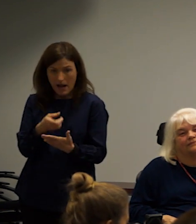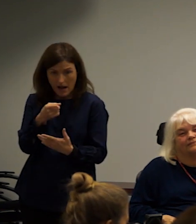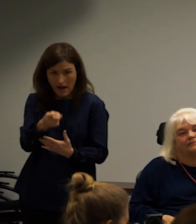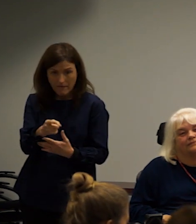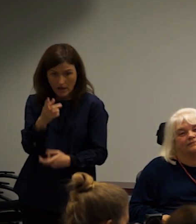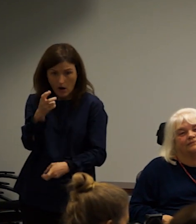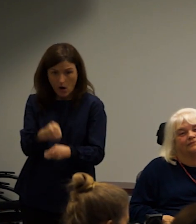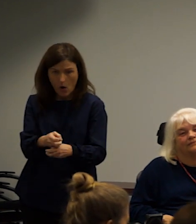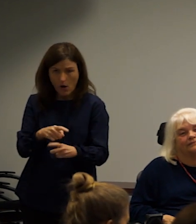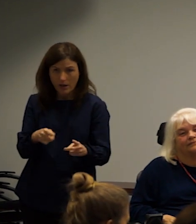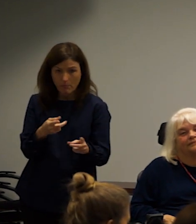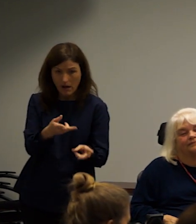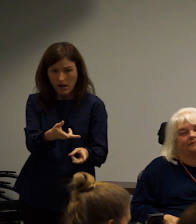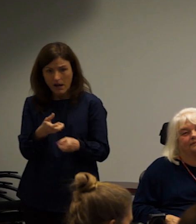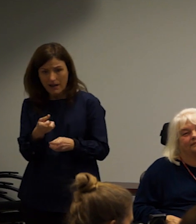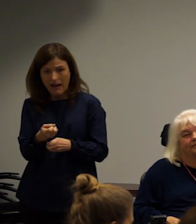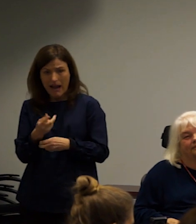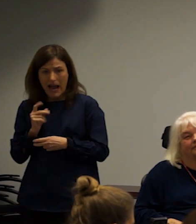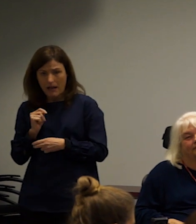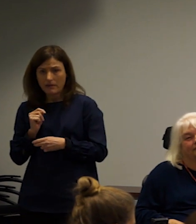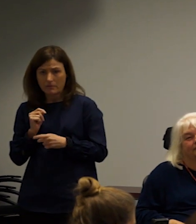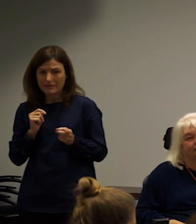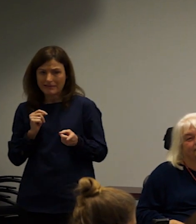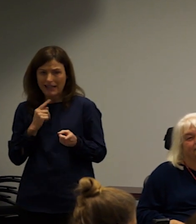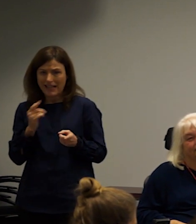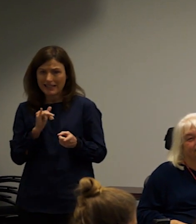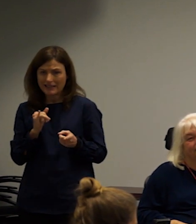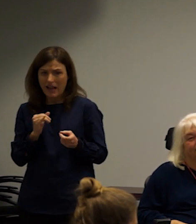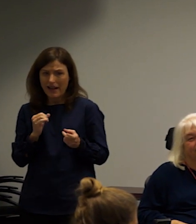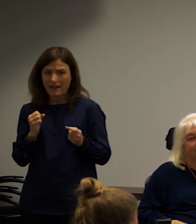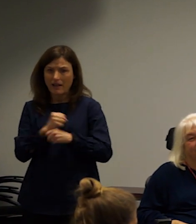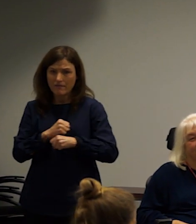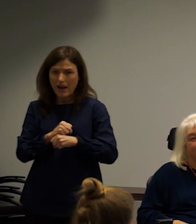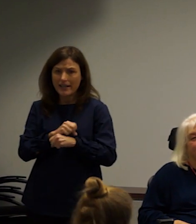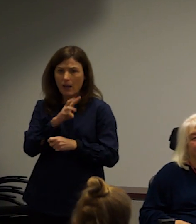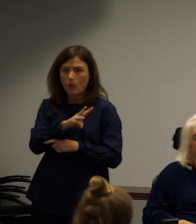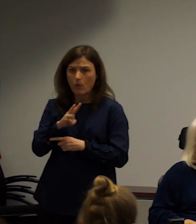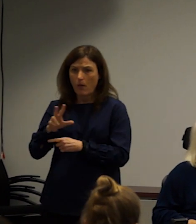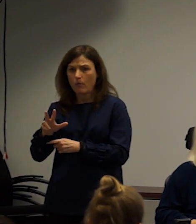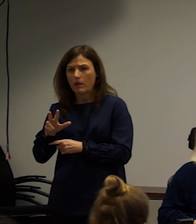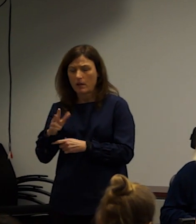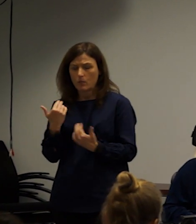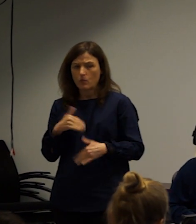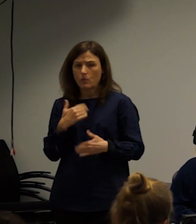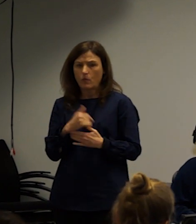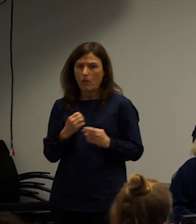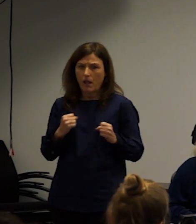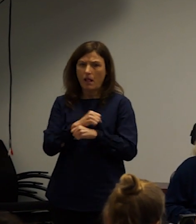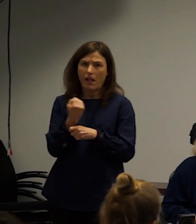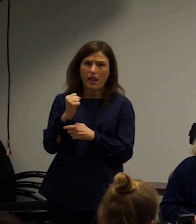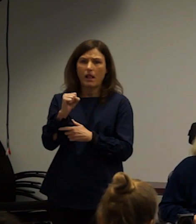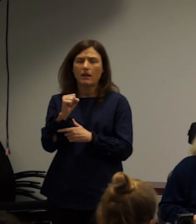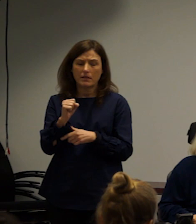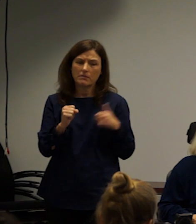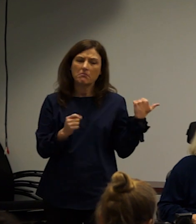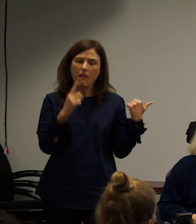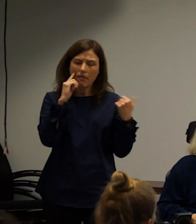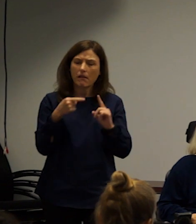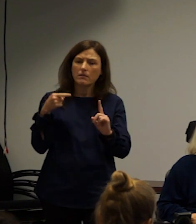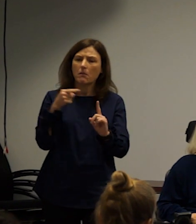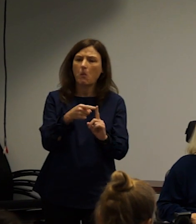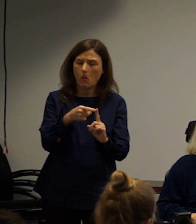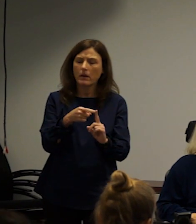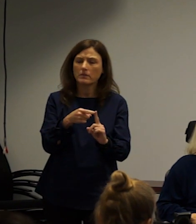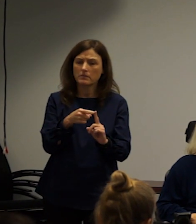then getting them out was like right. fighting World War III. And so I think the point that you're making here is